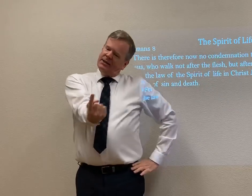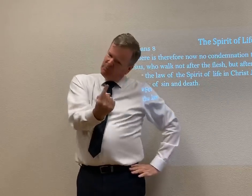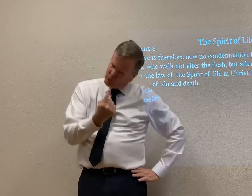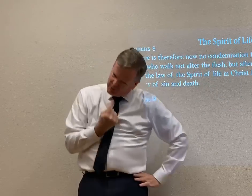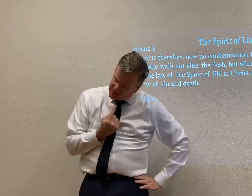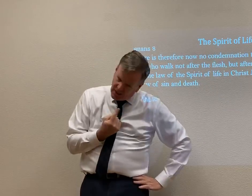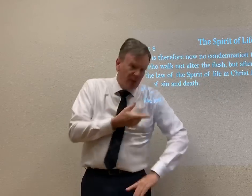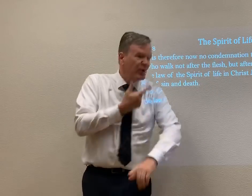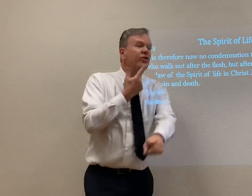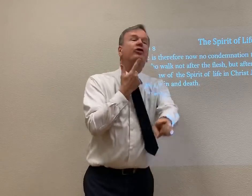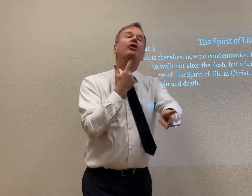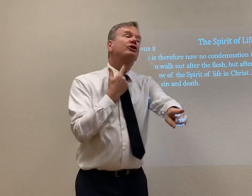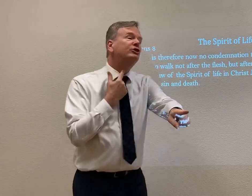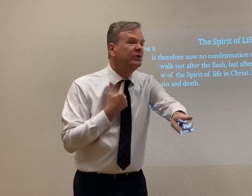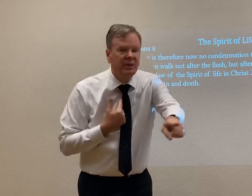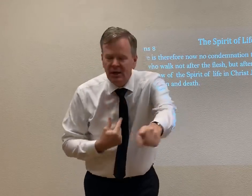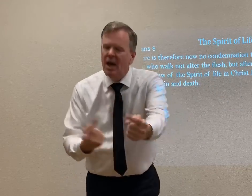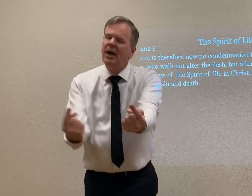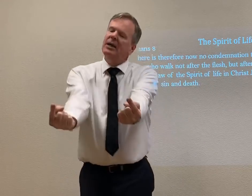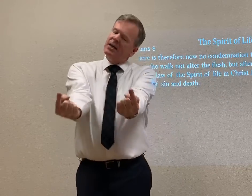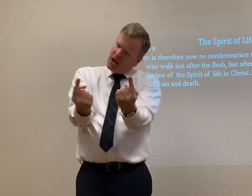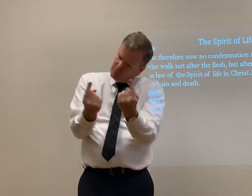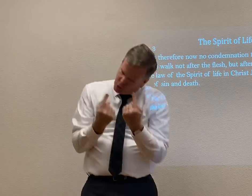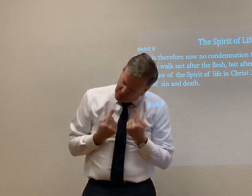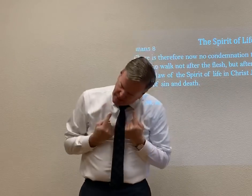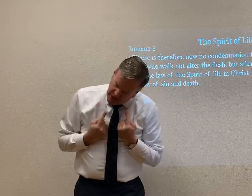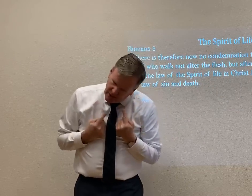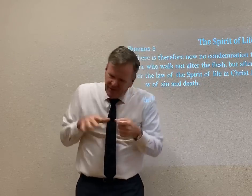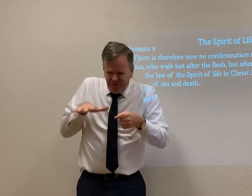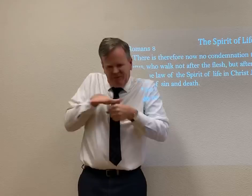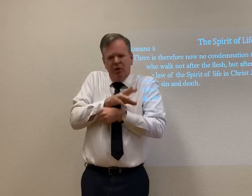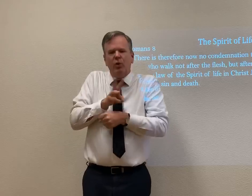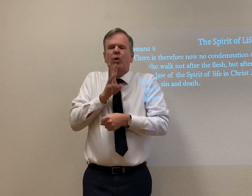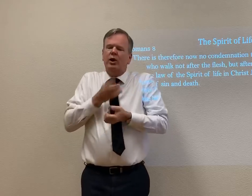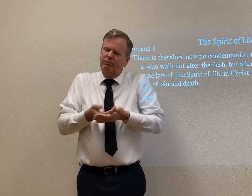So come to me. Those who are thirsty, come to me. Be filled.